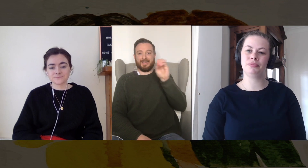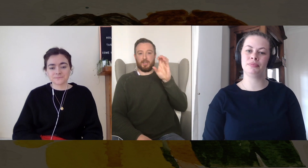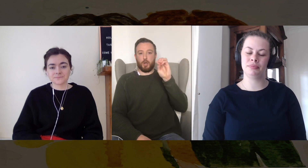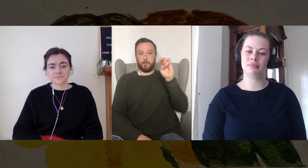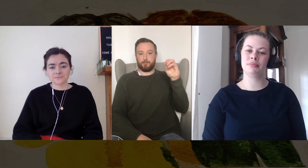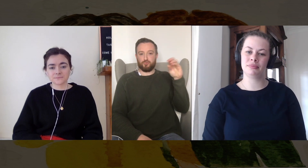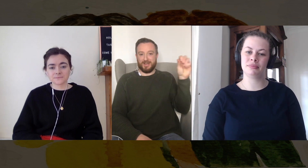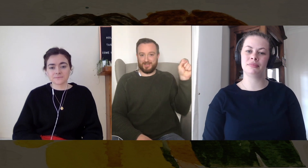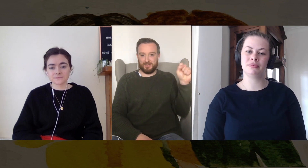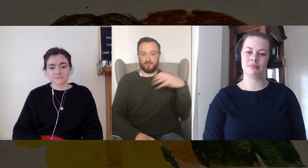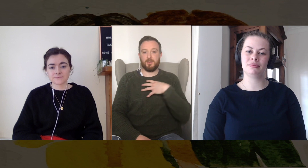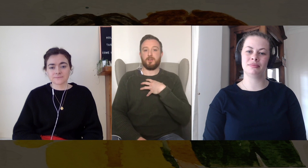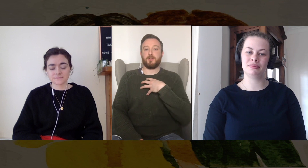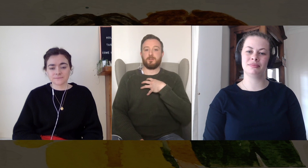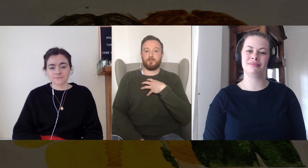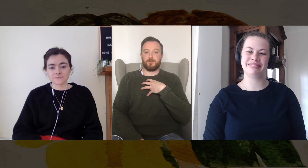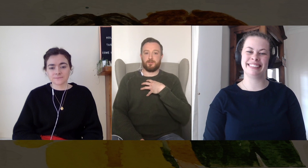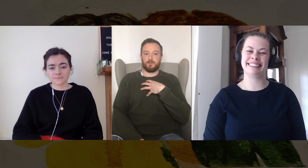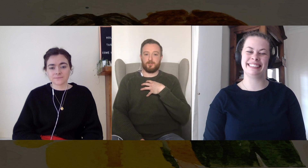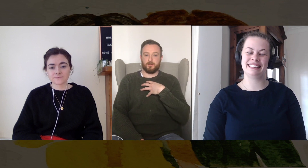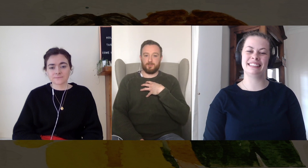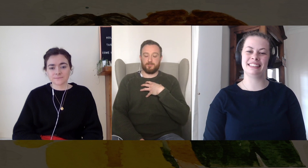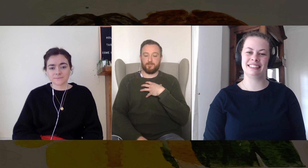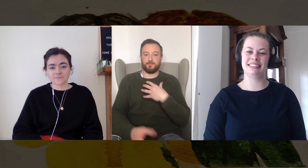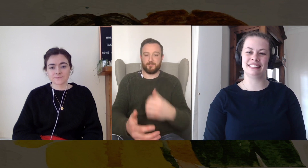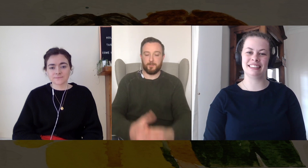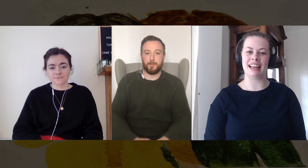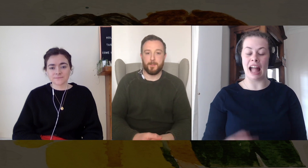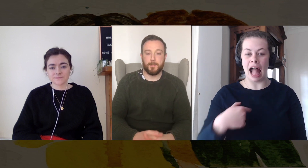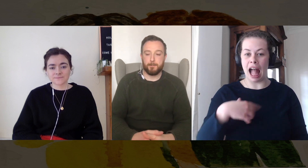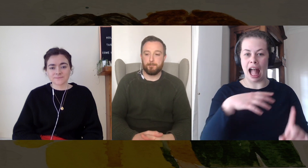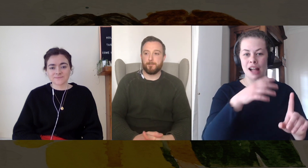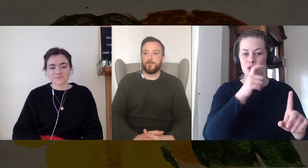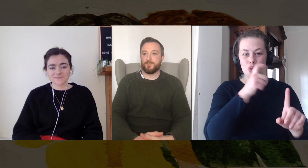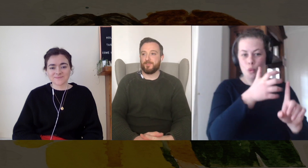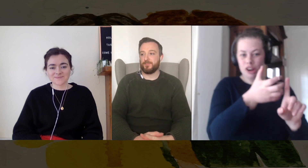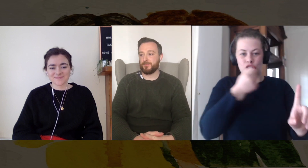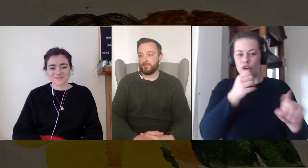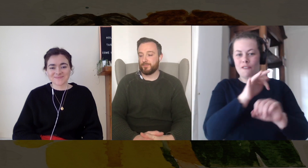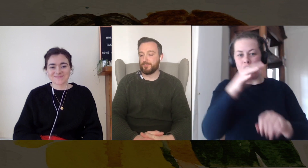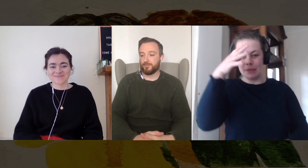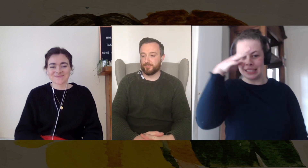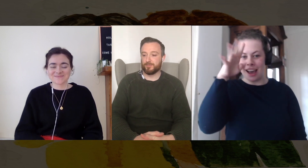this. Just decompress into Just yourself a little bit. decompress, Yeah, and it's that